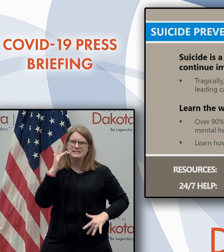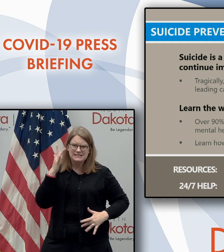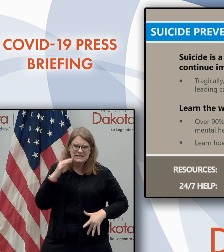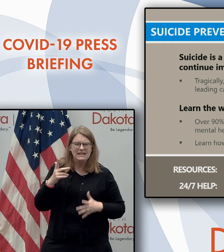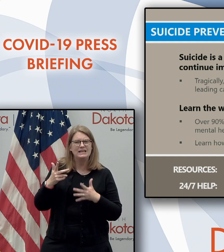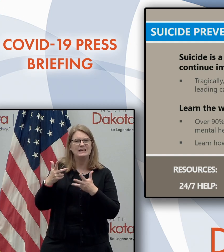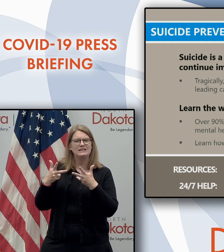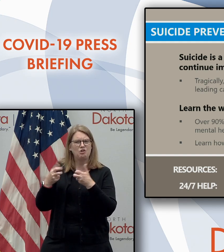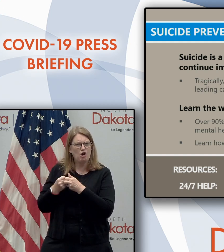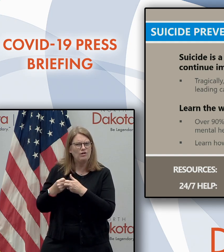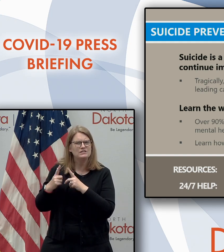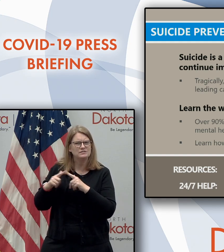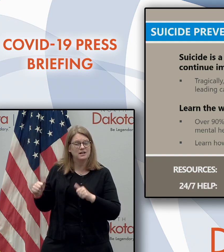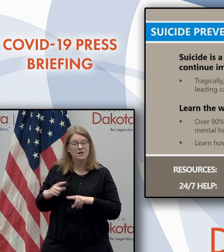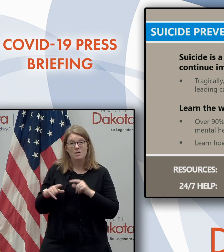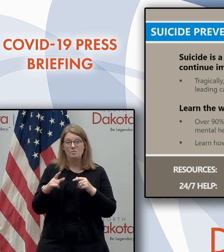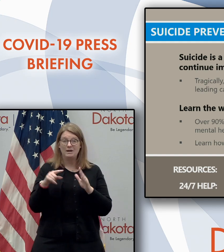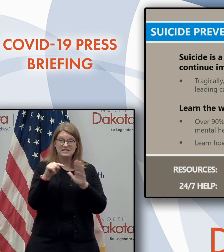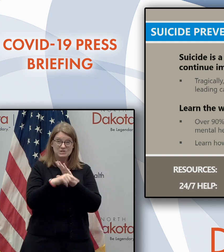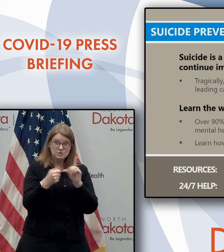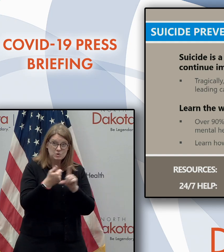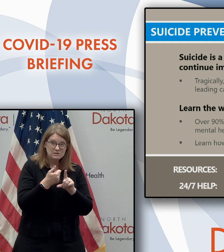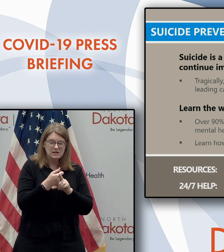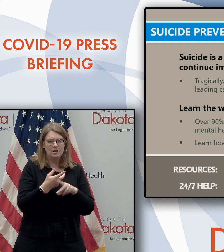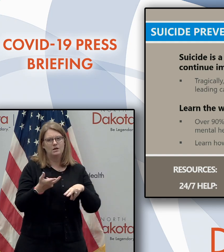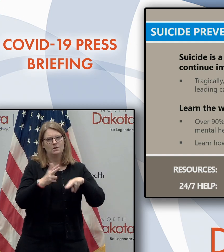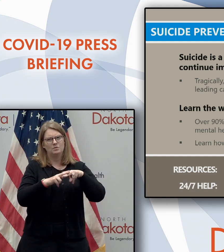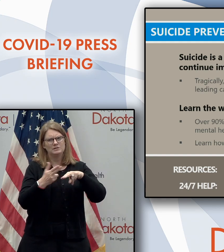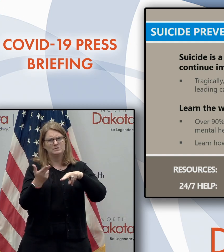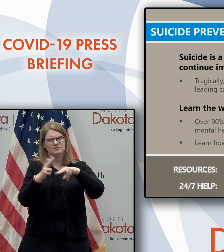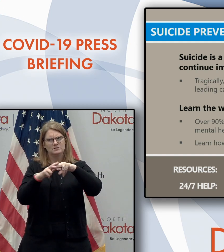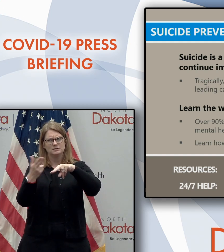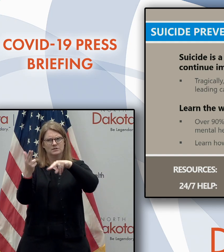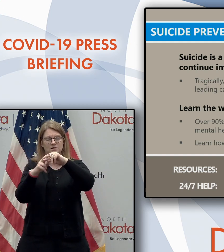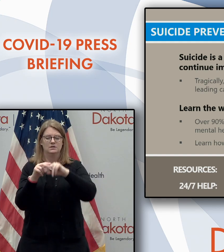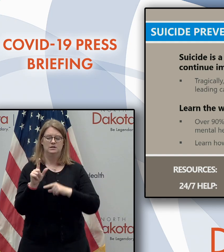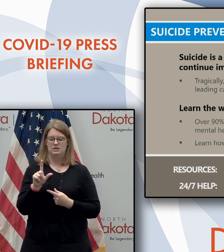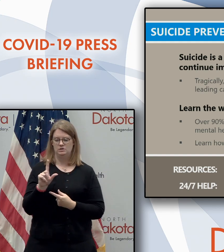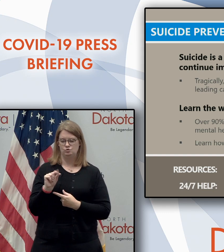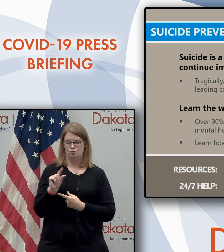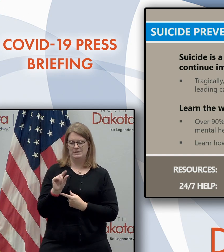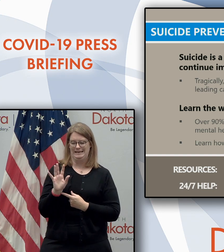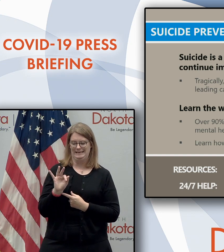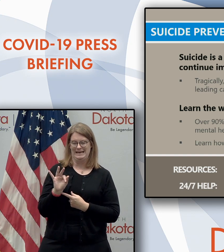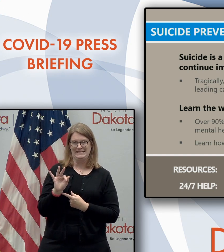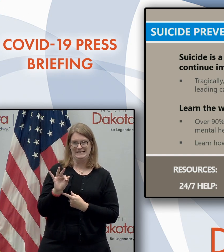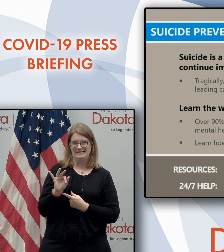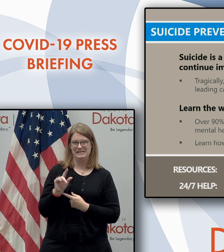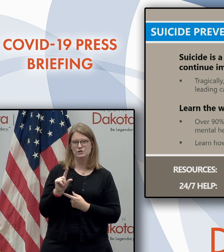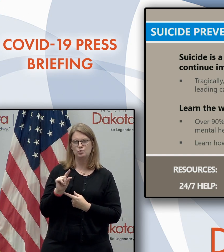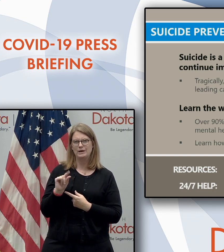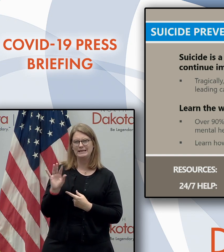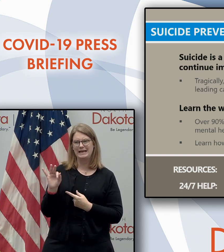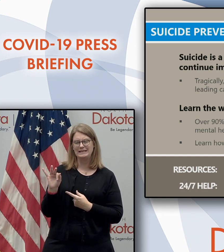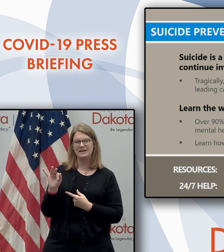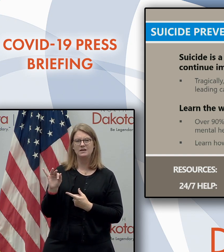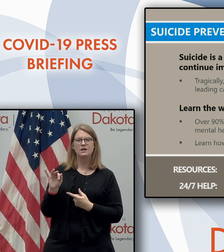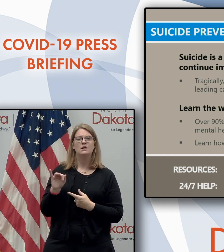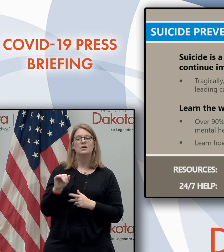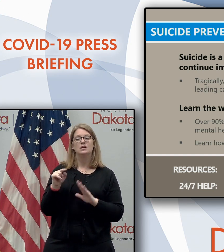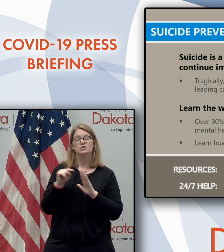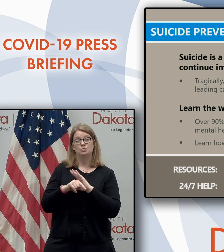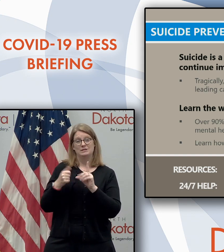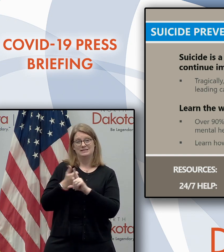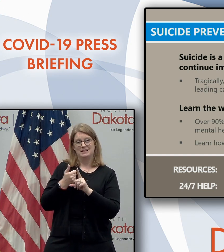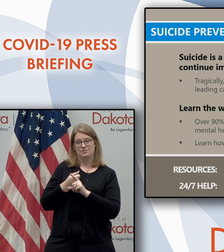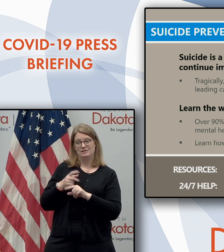traffic deaths, but suicide, again, going the wrong way. In 2019, as it was nationally, suicide